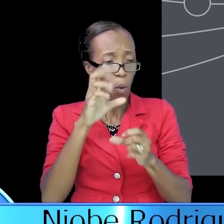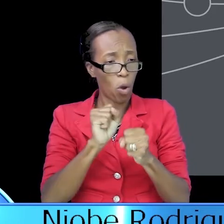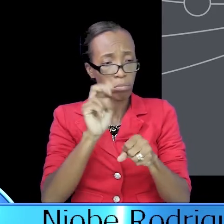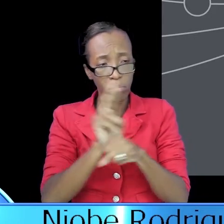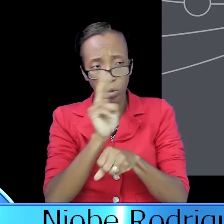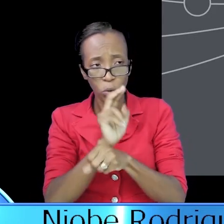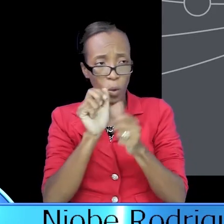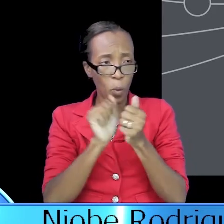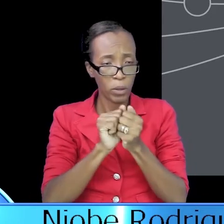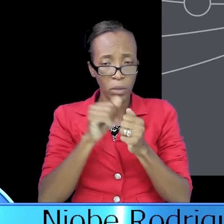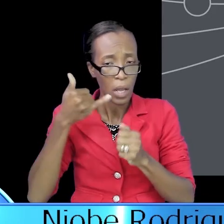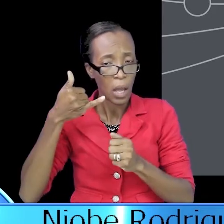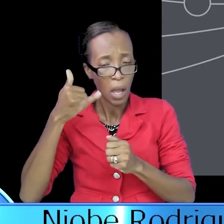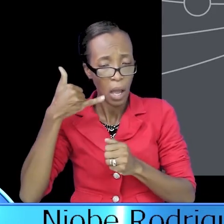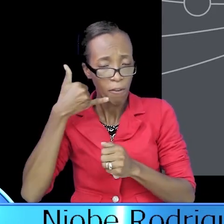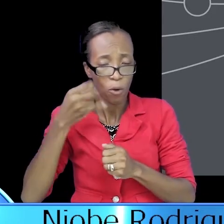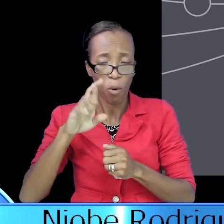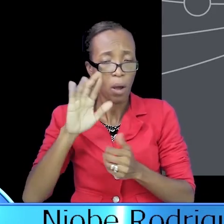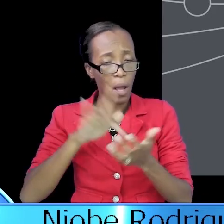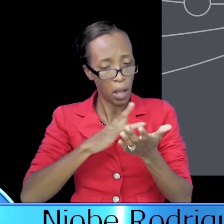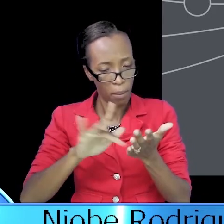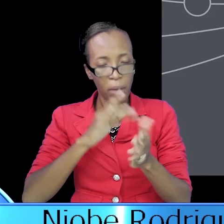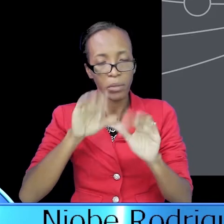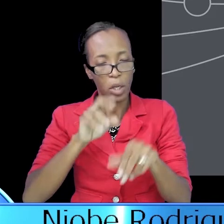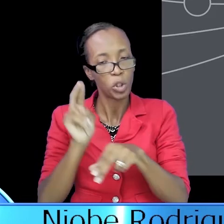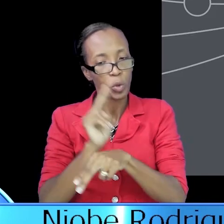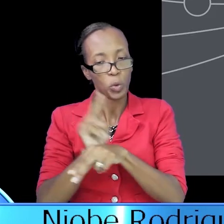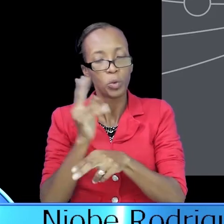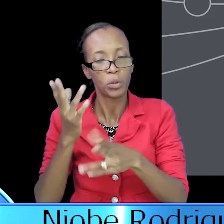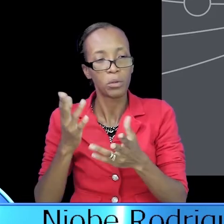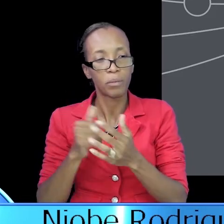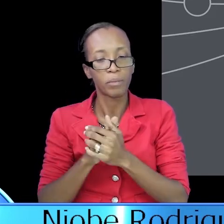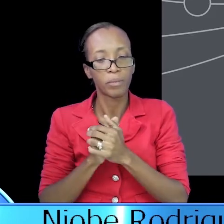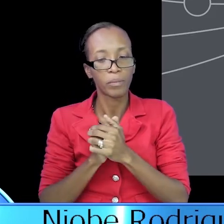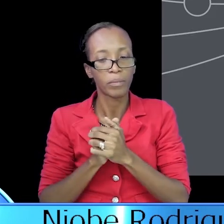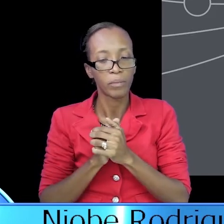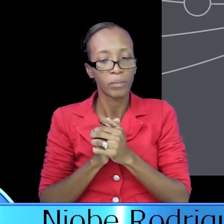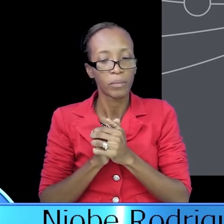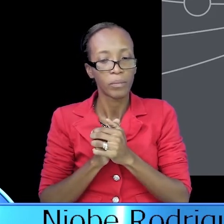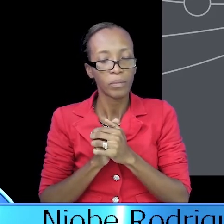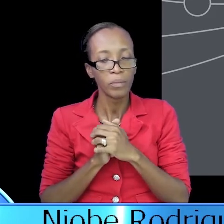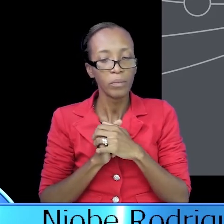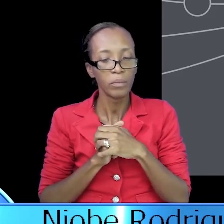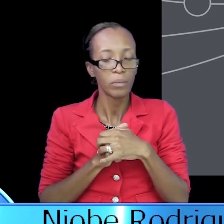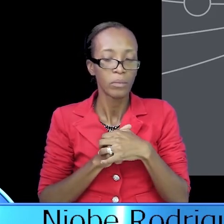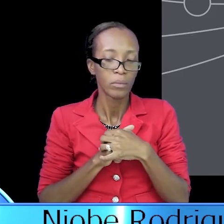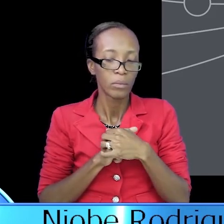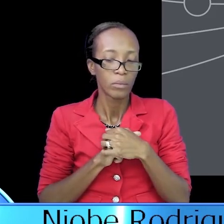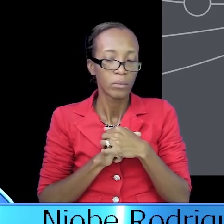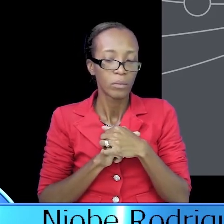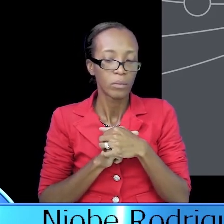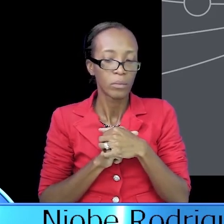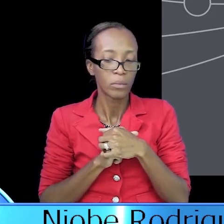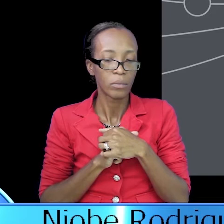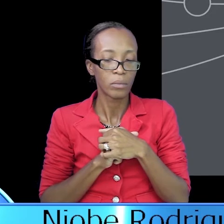actually on Android, although I don't think we've tested it. So if you have a web responsive app and you wanted to test it on the iPhone or